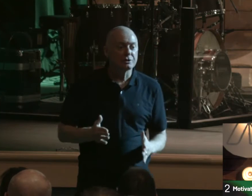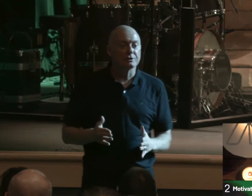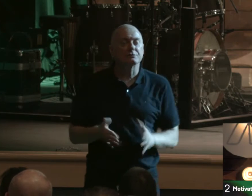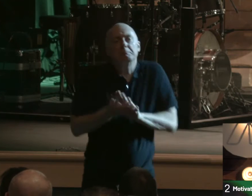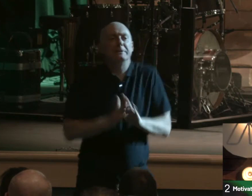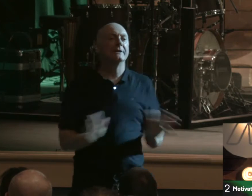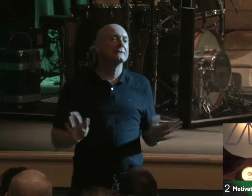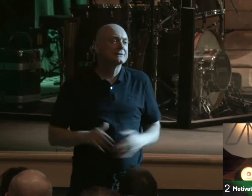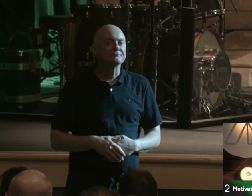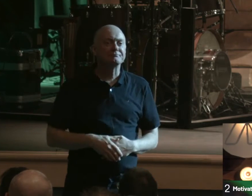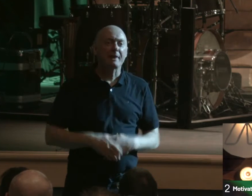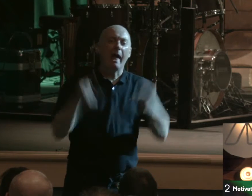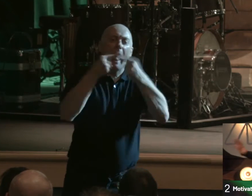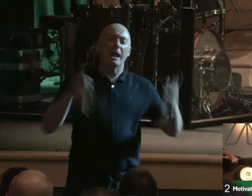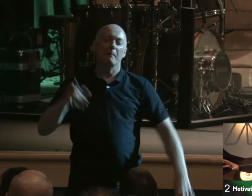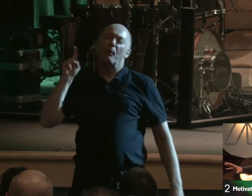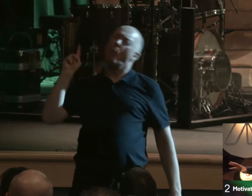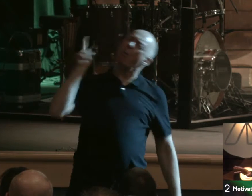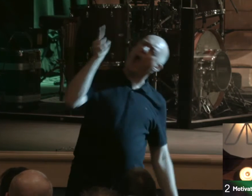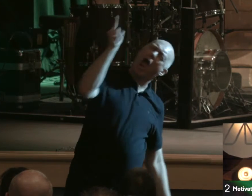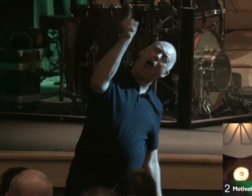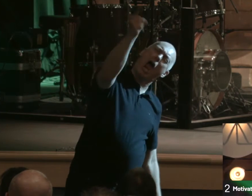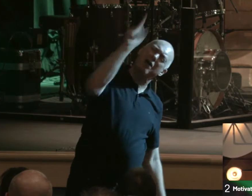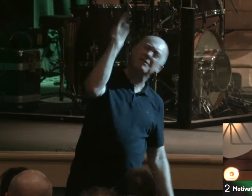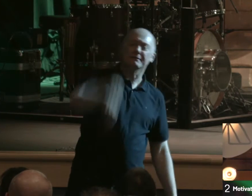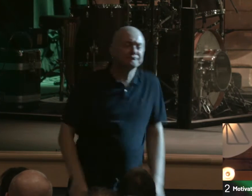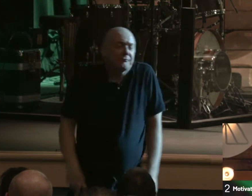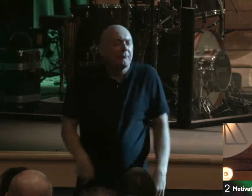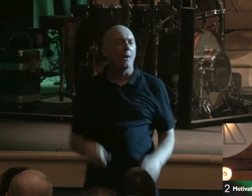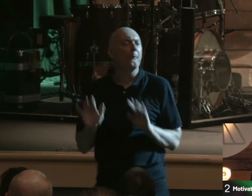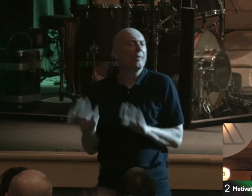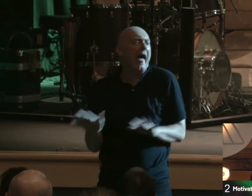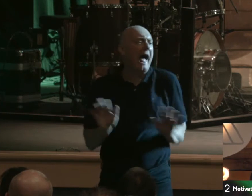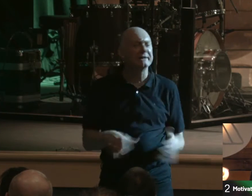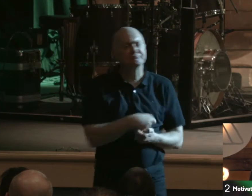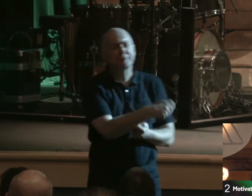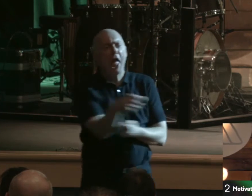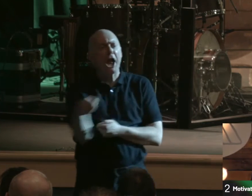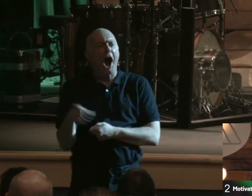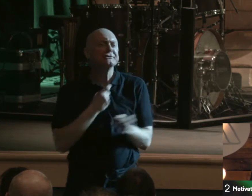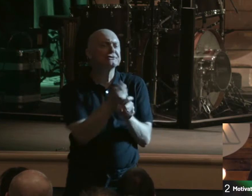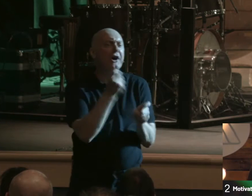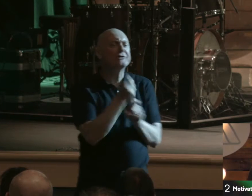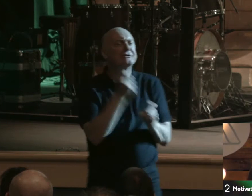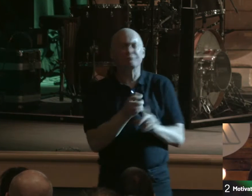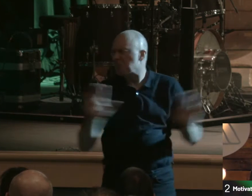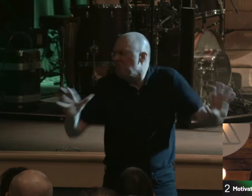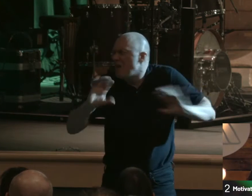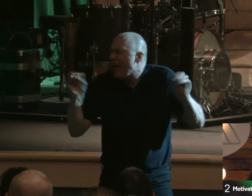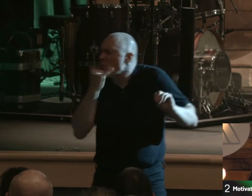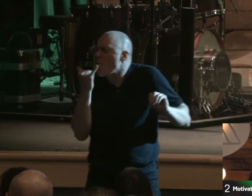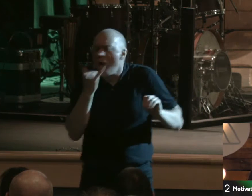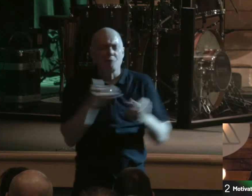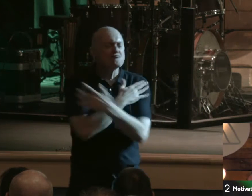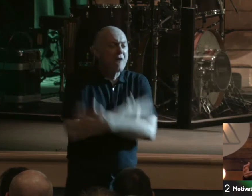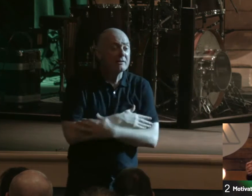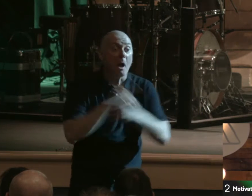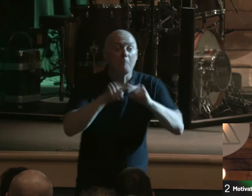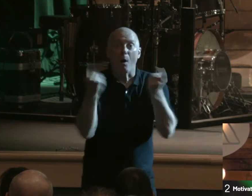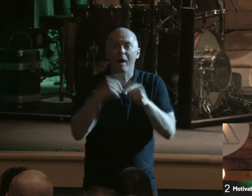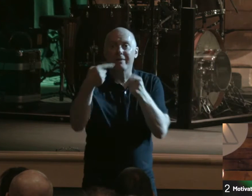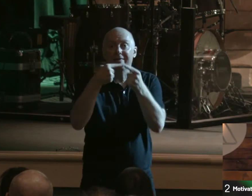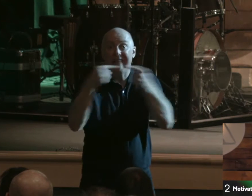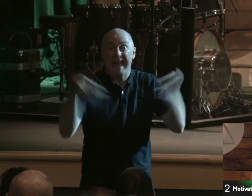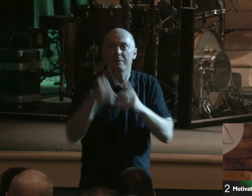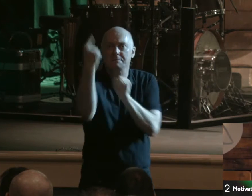at peace and the enemy is way far off, what happens? They relax, they play cards, they joke around, as they should. They're resting. But when the